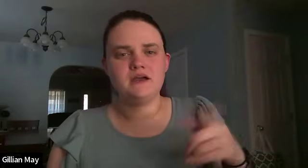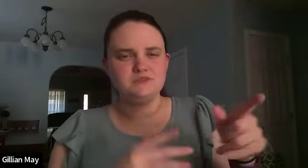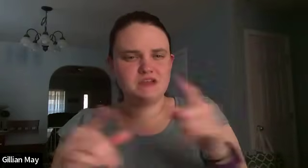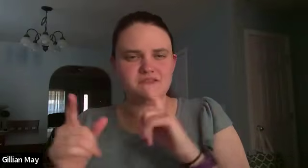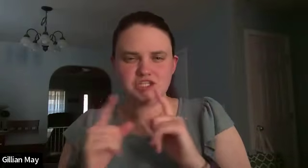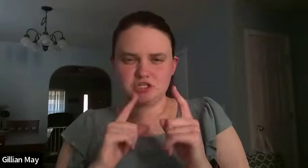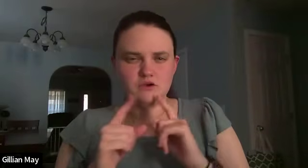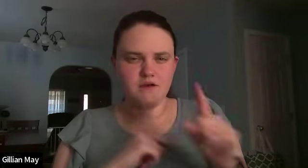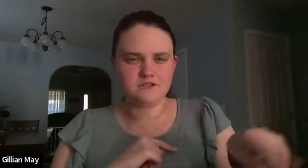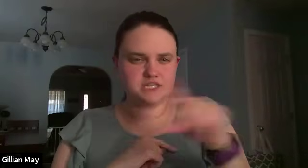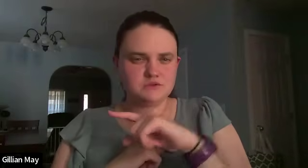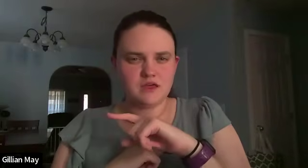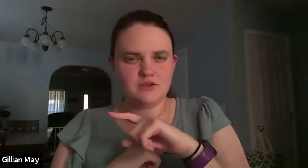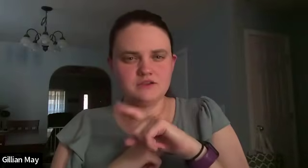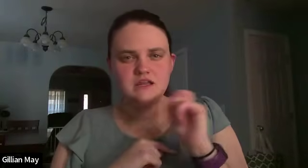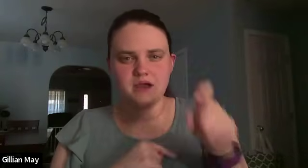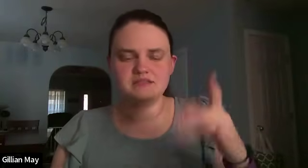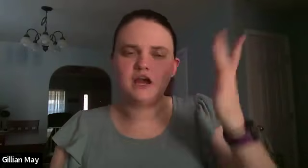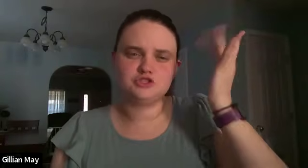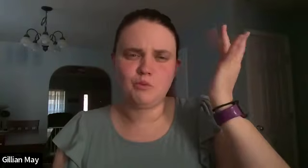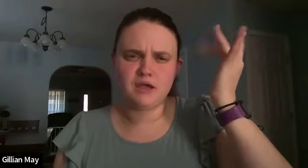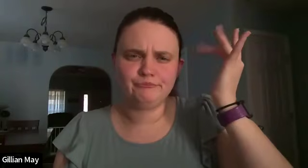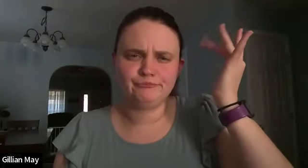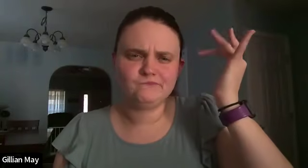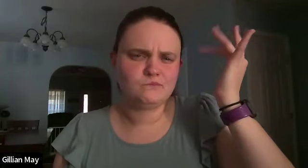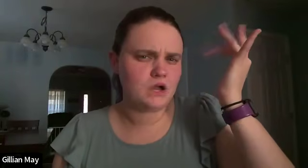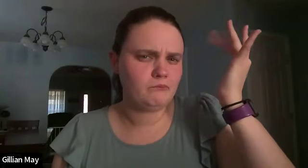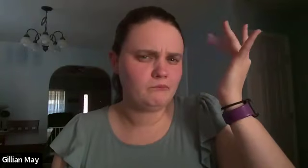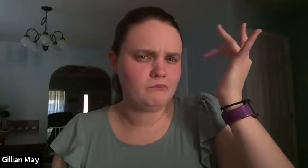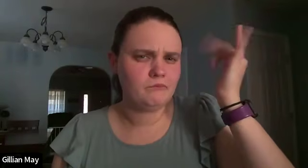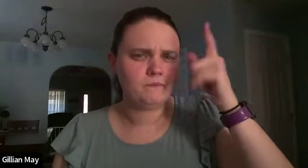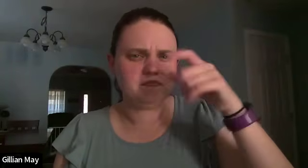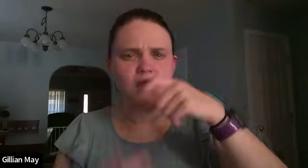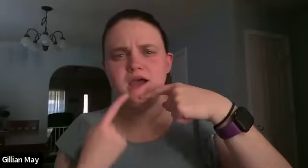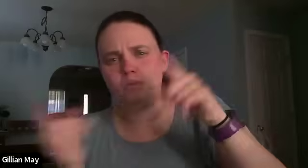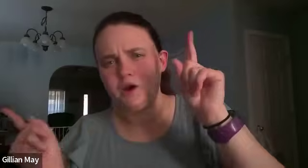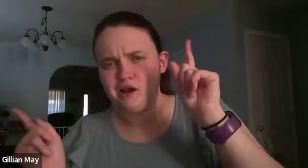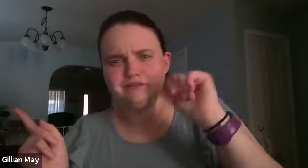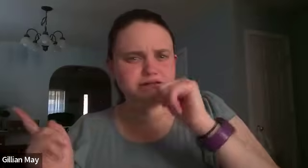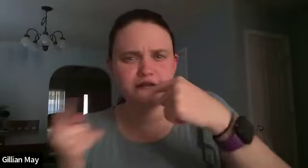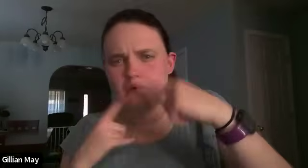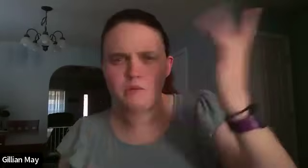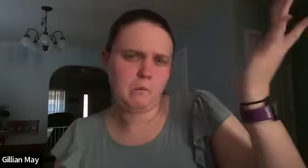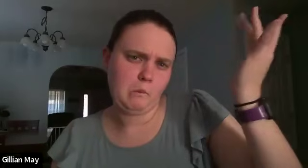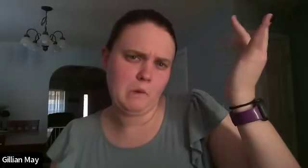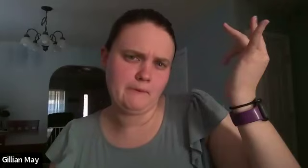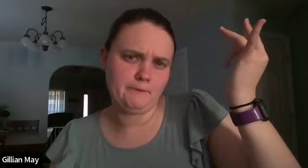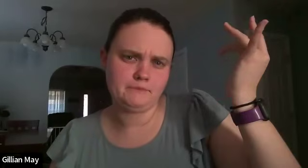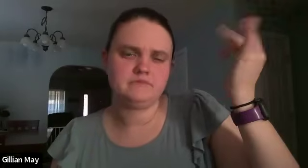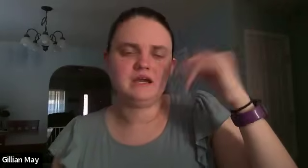I'm just having that general conversation with others and I'm asking, I'll just go why. Why? That worked, then it worked. Why? Kind